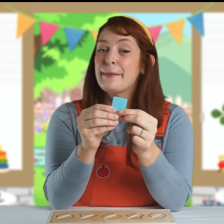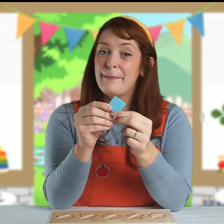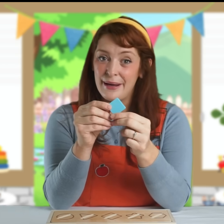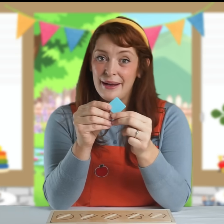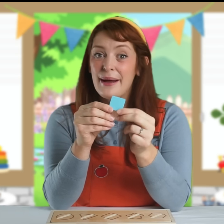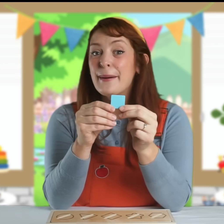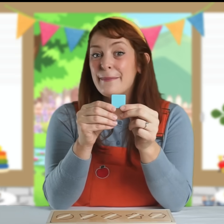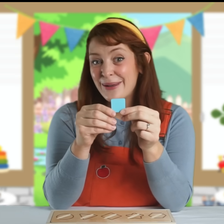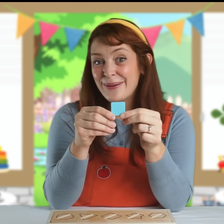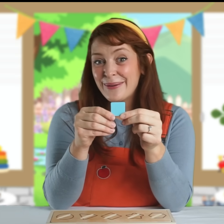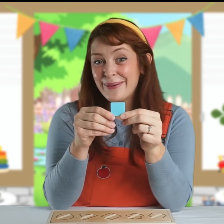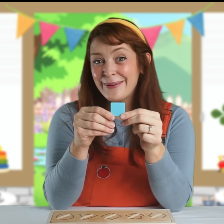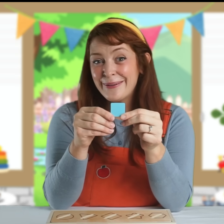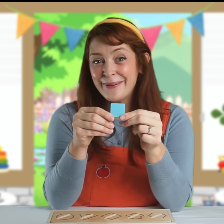B. Blue.